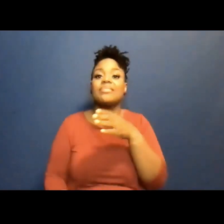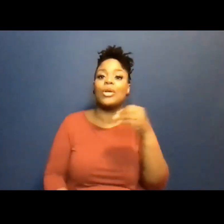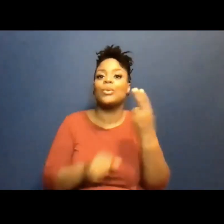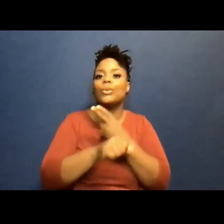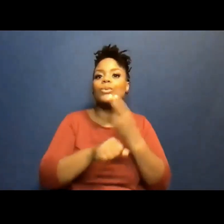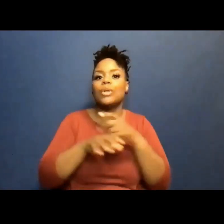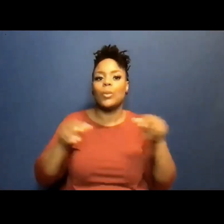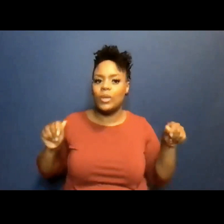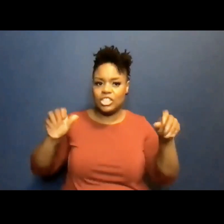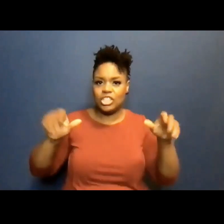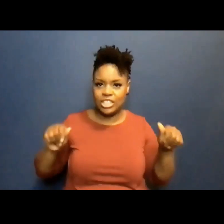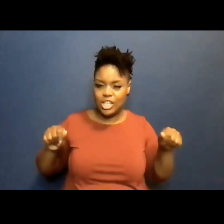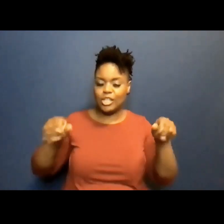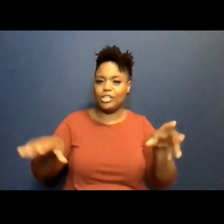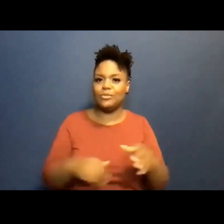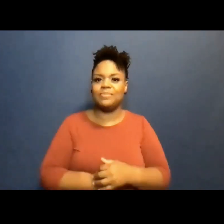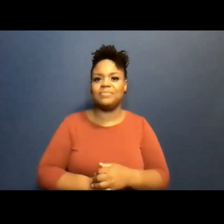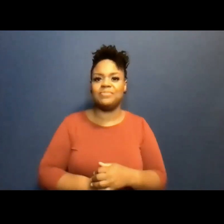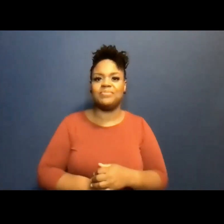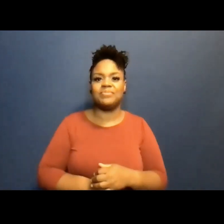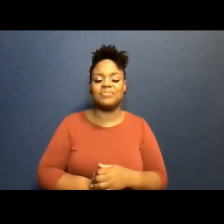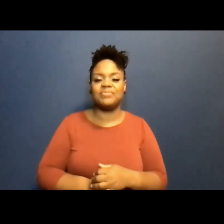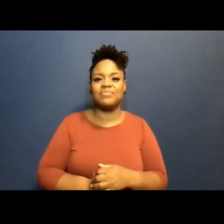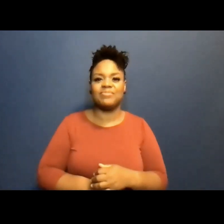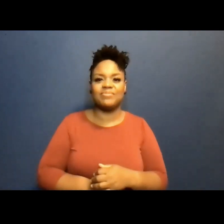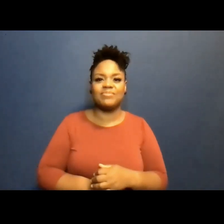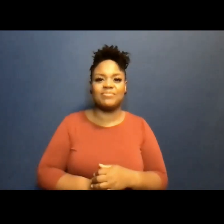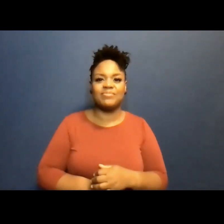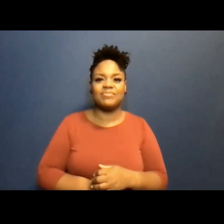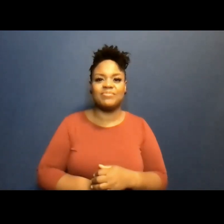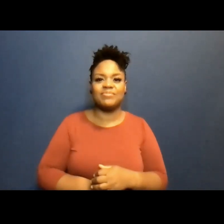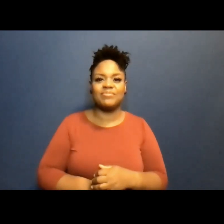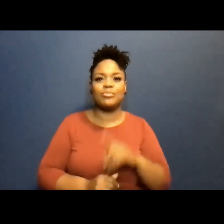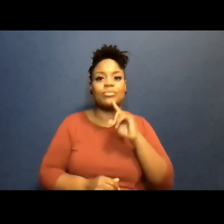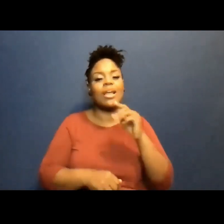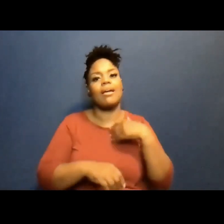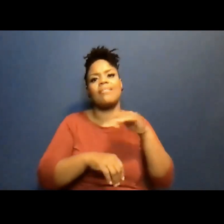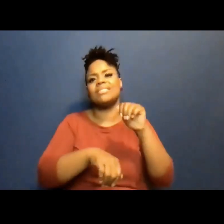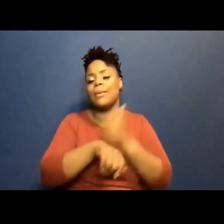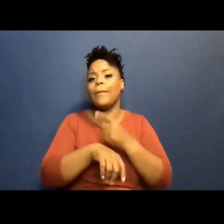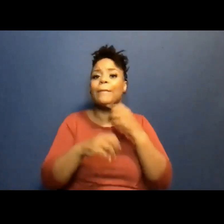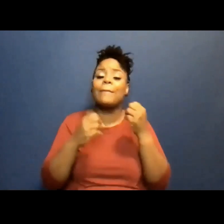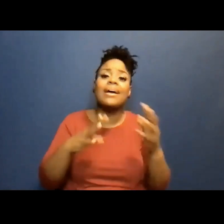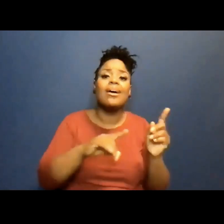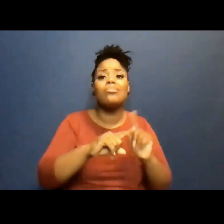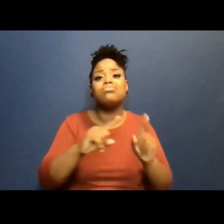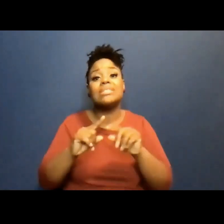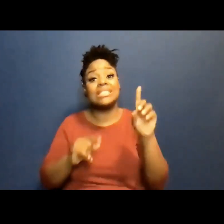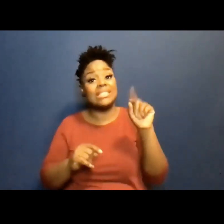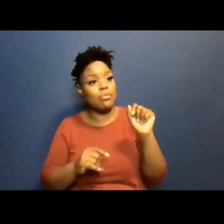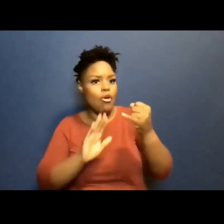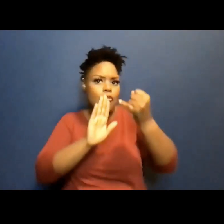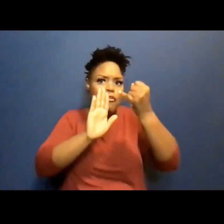I have curated a number of deaf and disability art film festivals as part of being artistic director